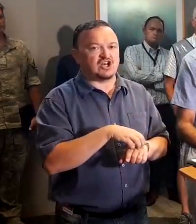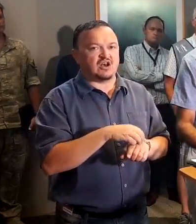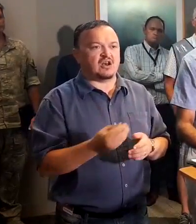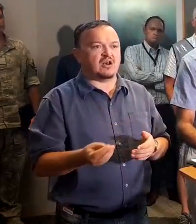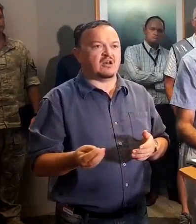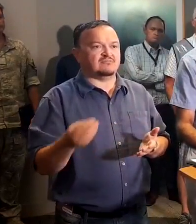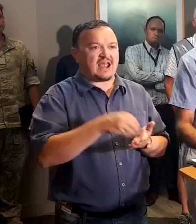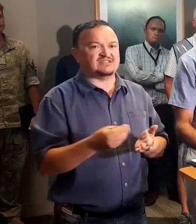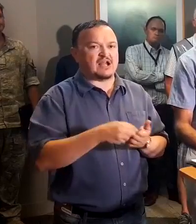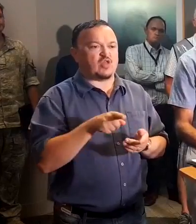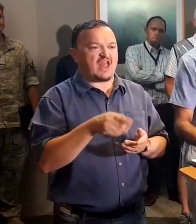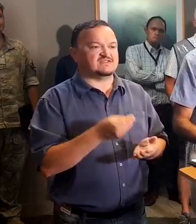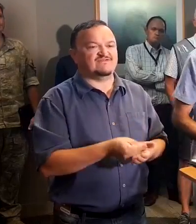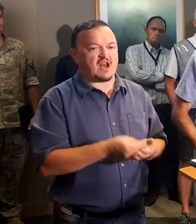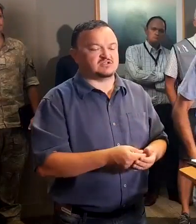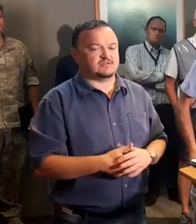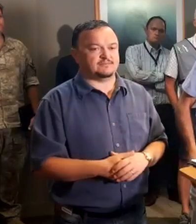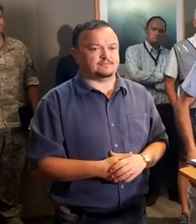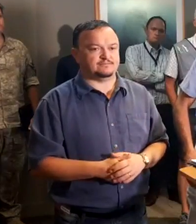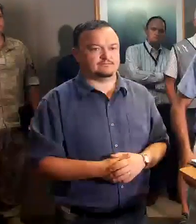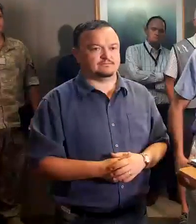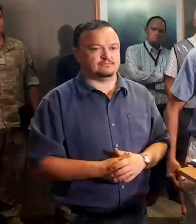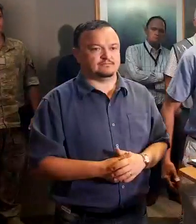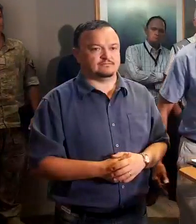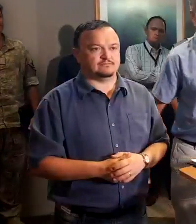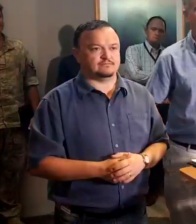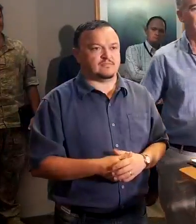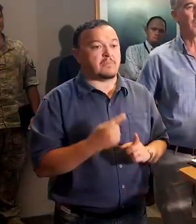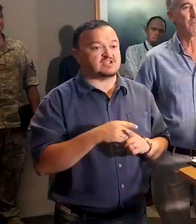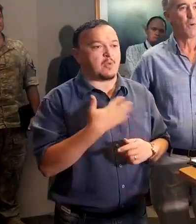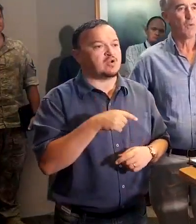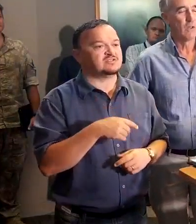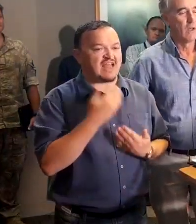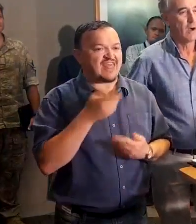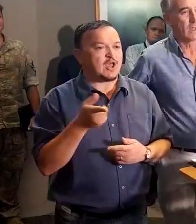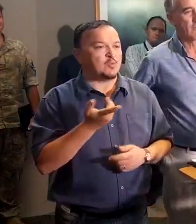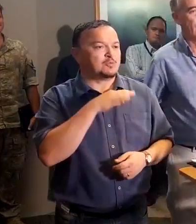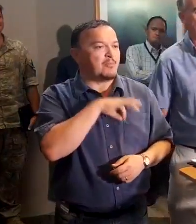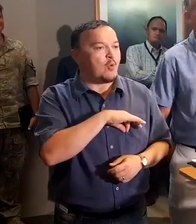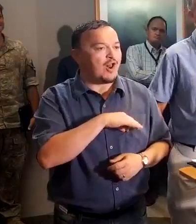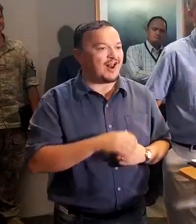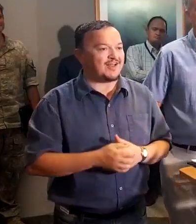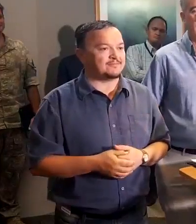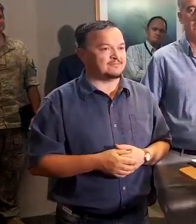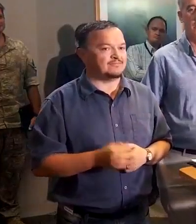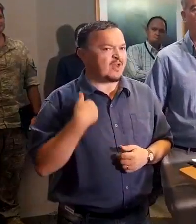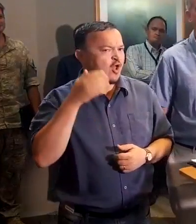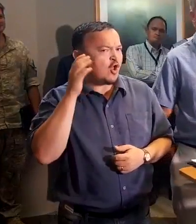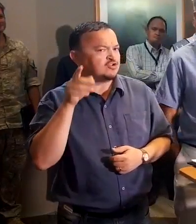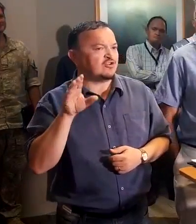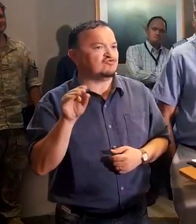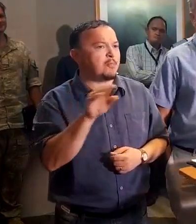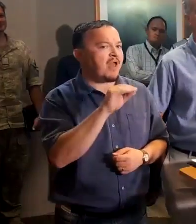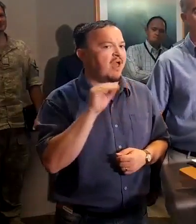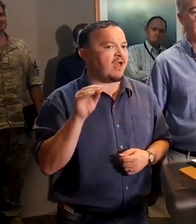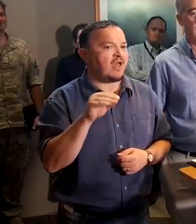that fund. I would also like to thank my new friend Paul. I have heard it rumoured that actually Paul